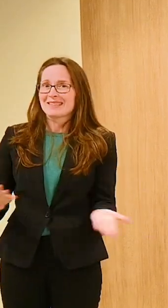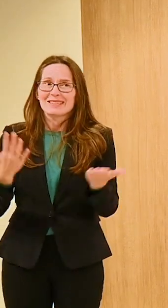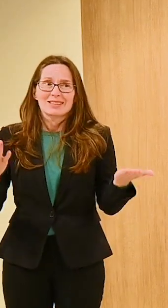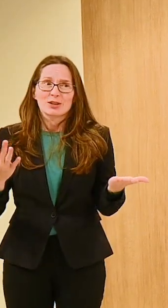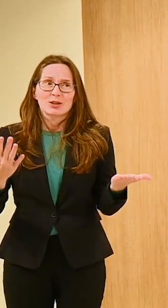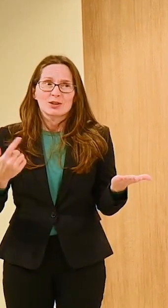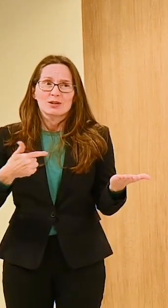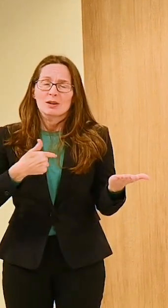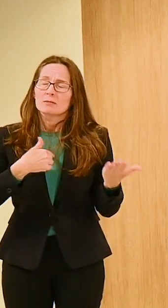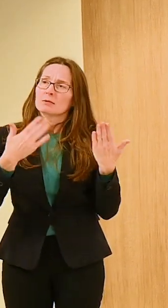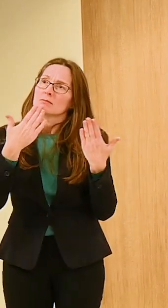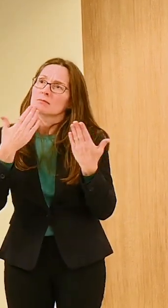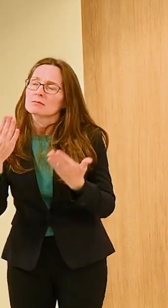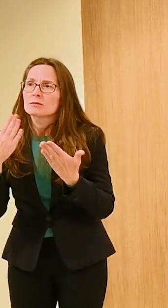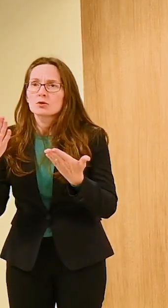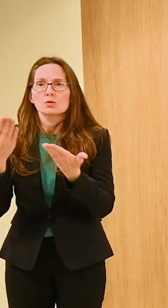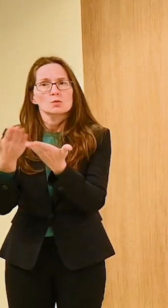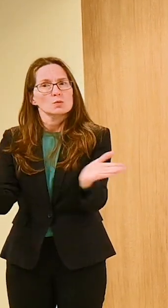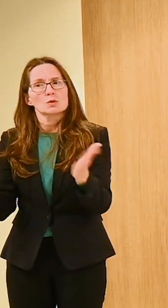broader community, to the hospital.